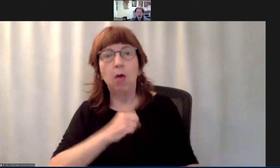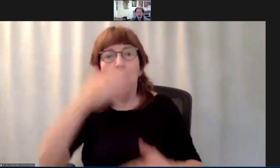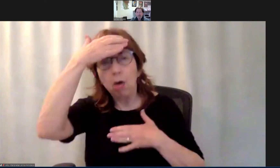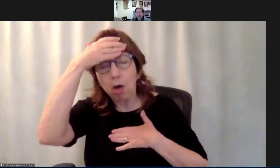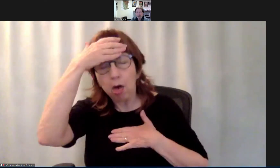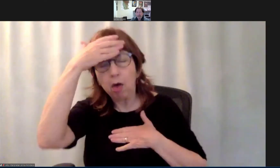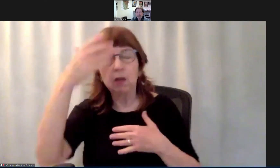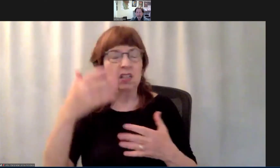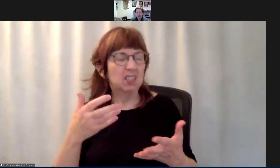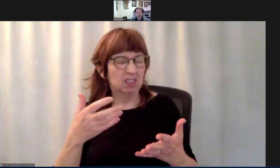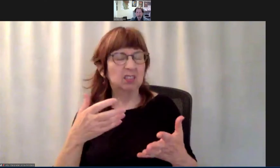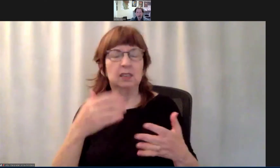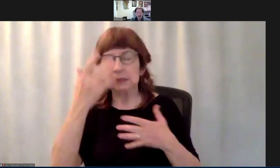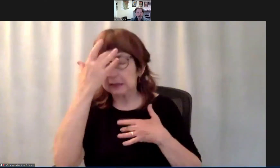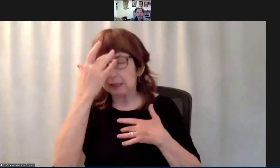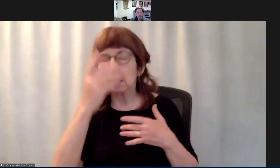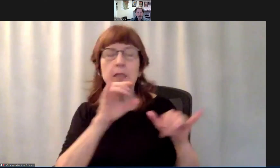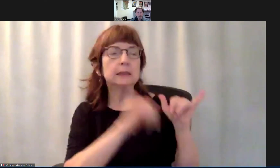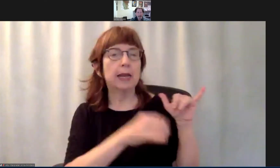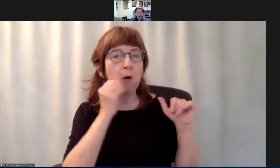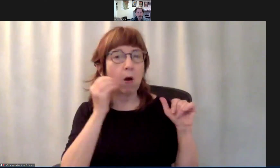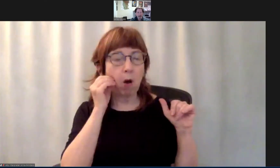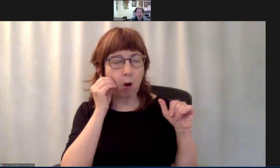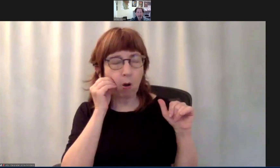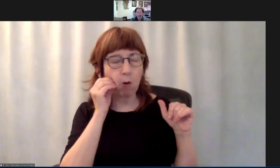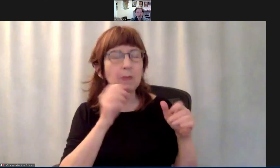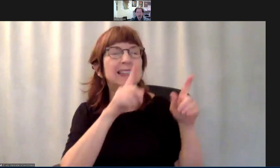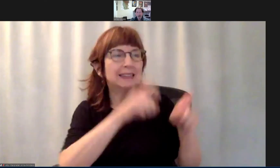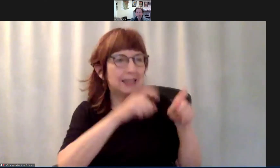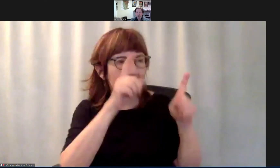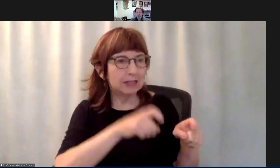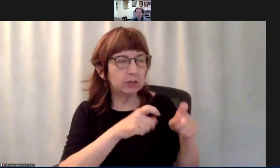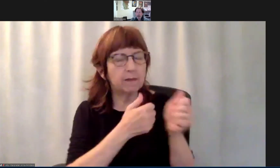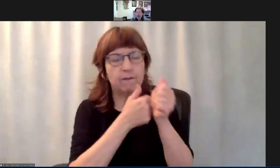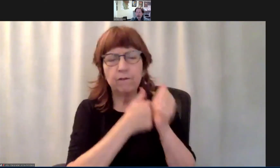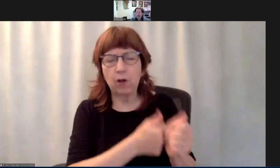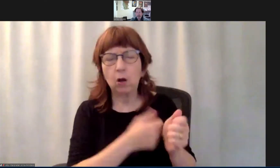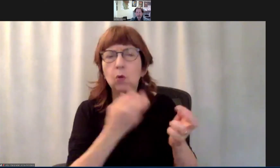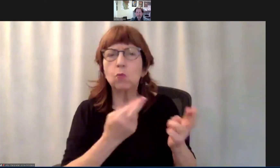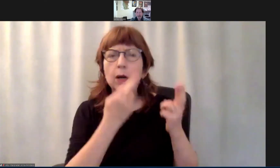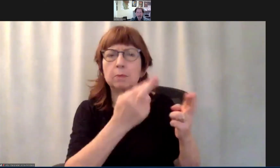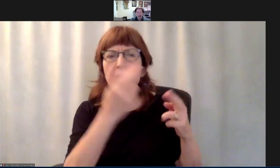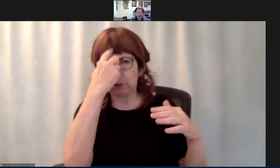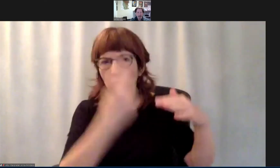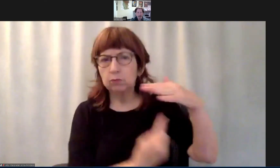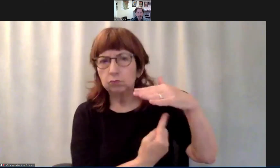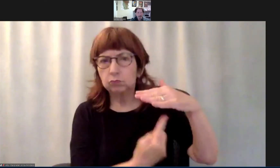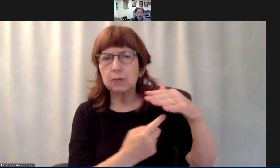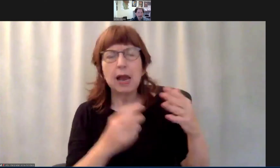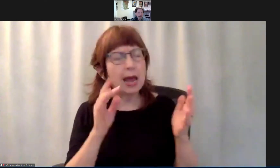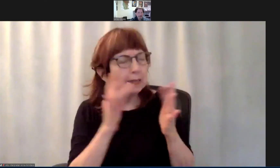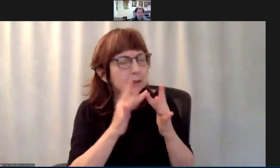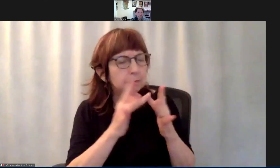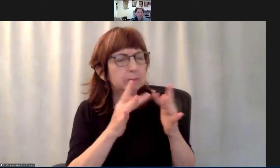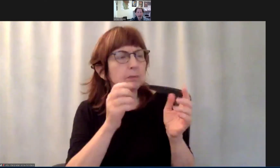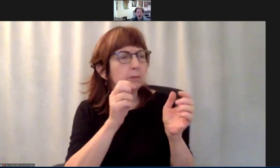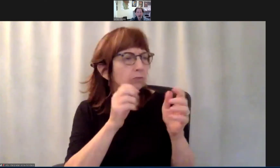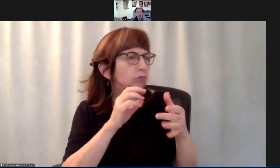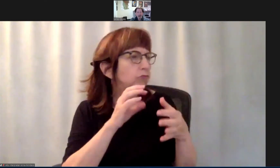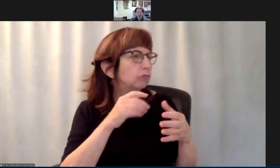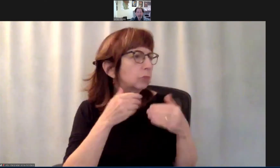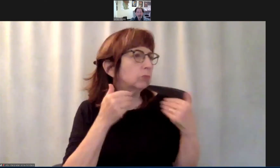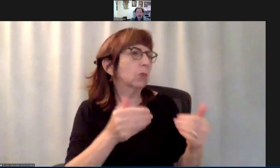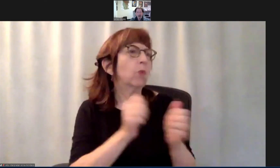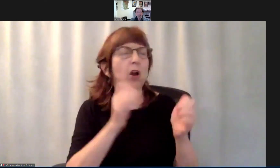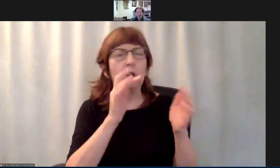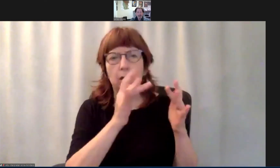tested, follow isolation and quarantine recommendations, and cooperate with our contact investigation, contact tracing team. We